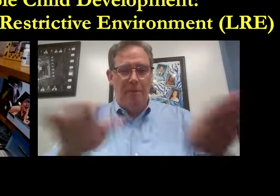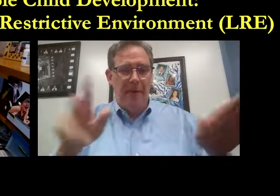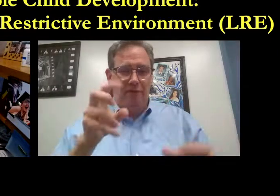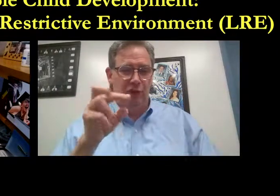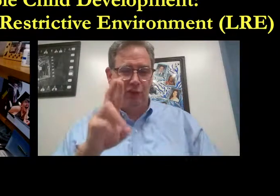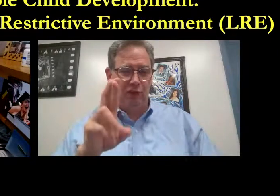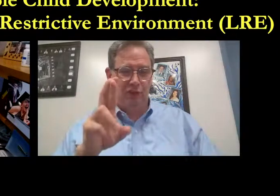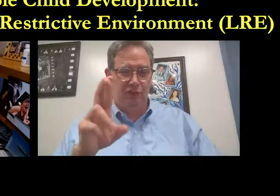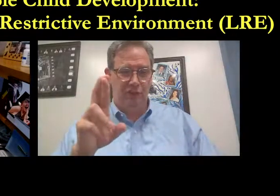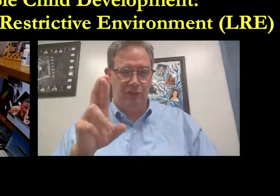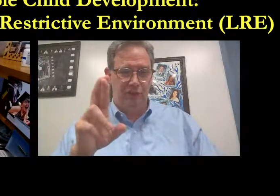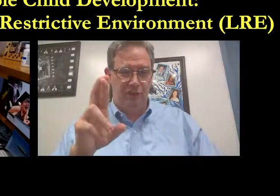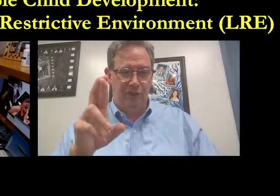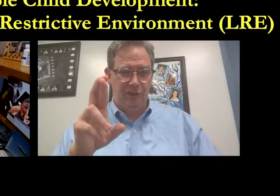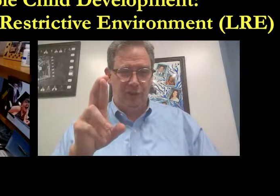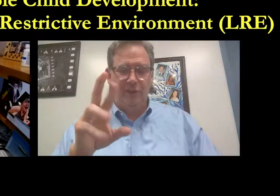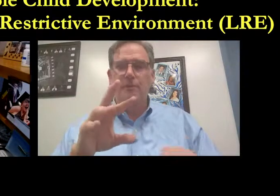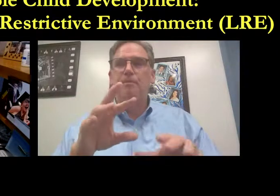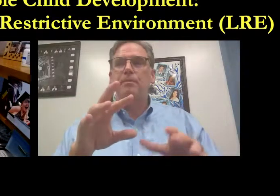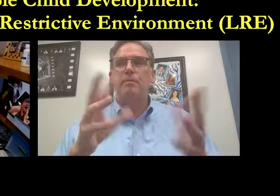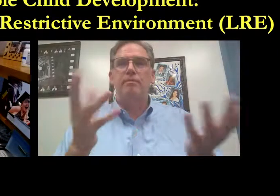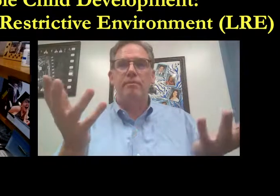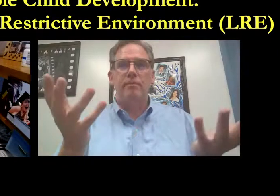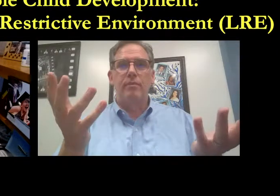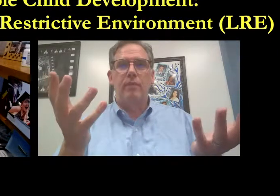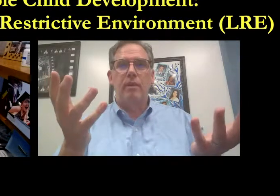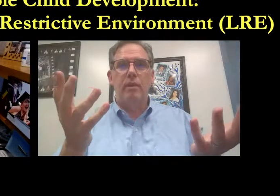He can fix any computer problem.